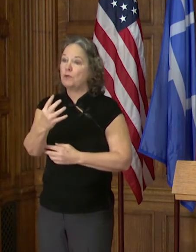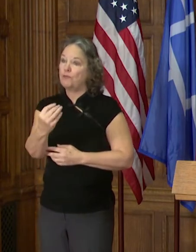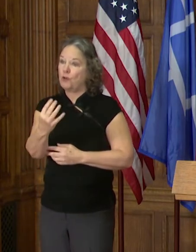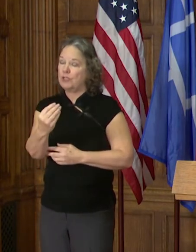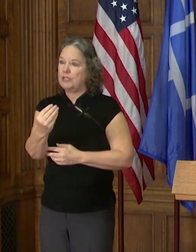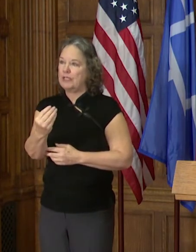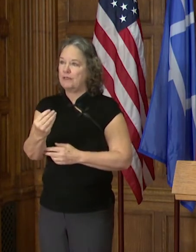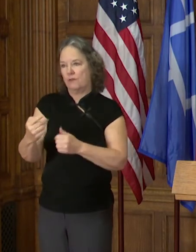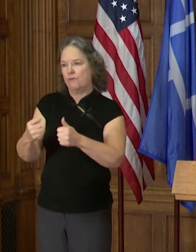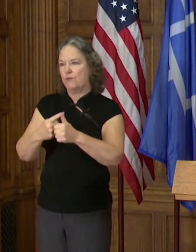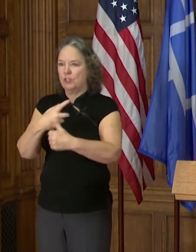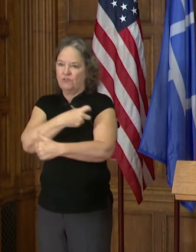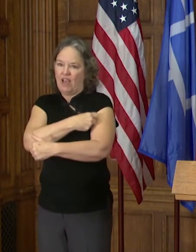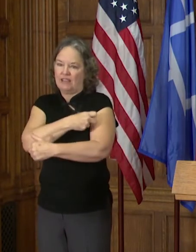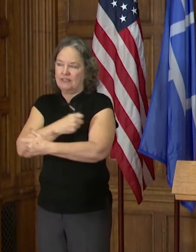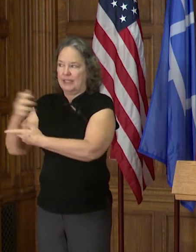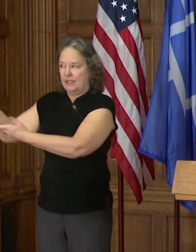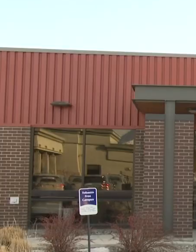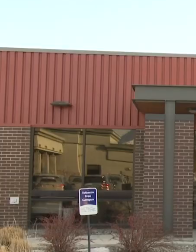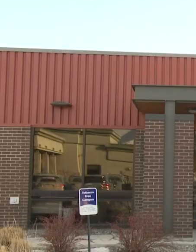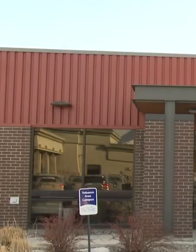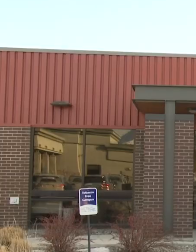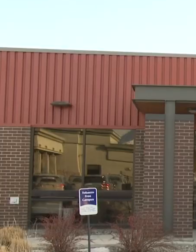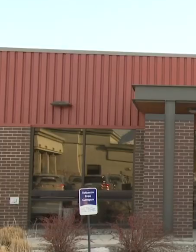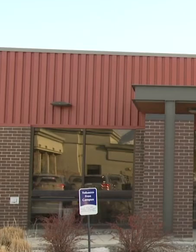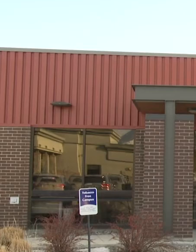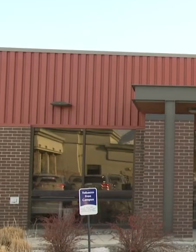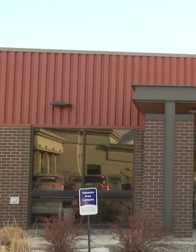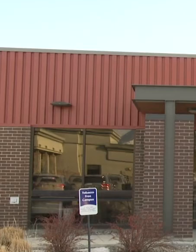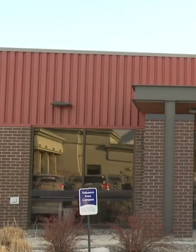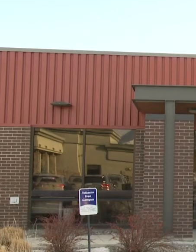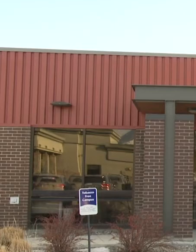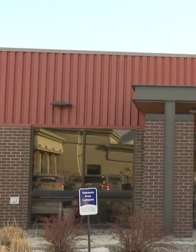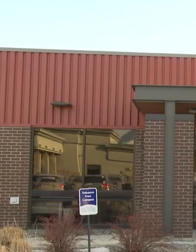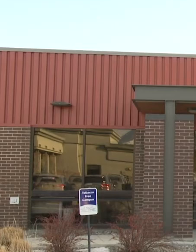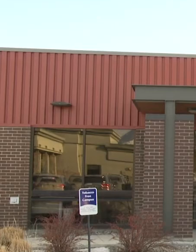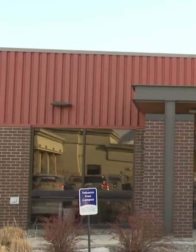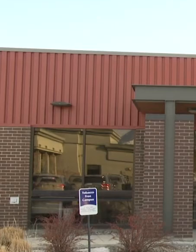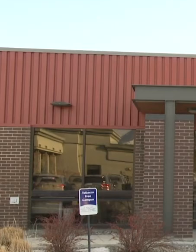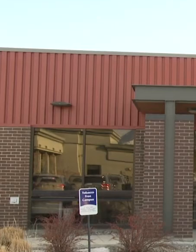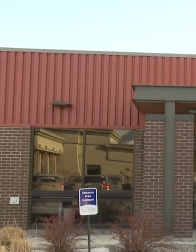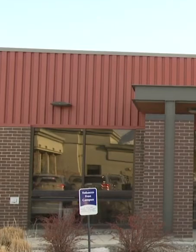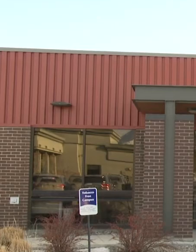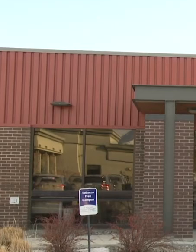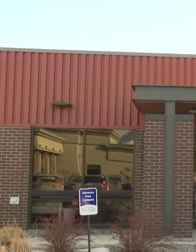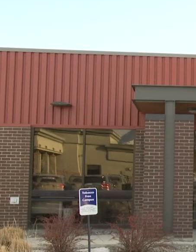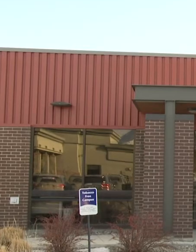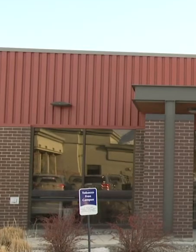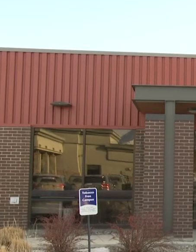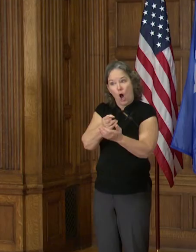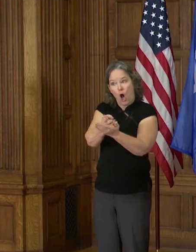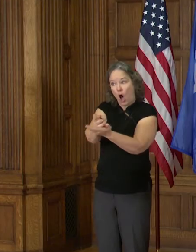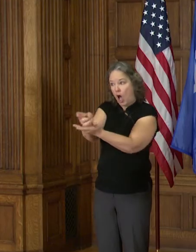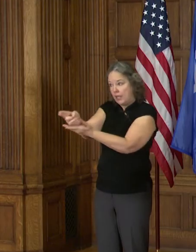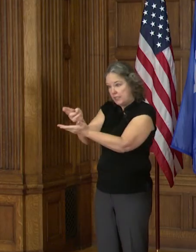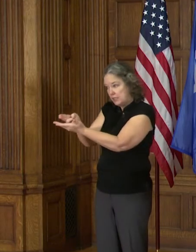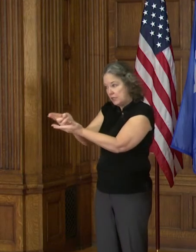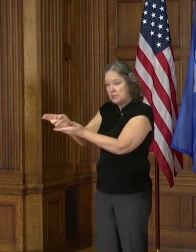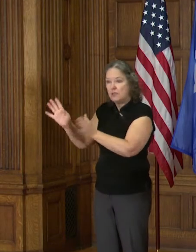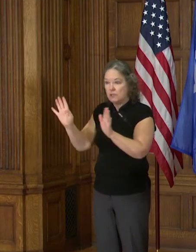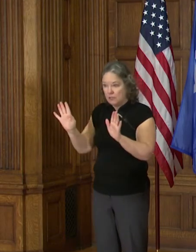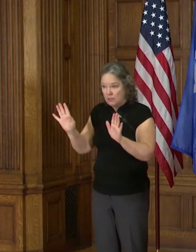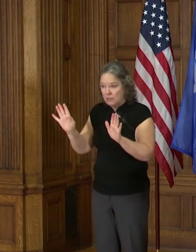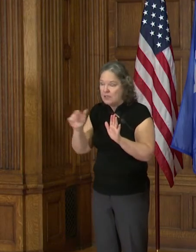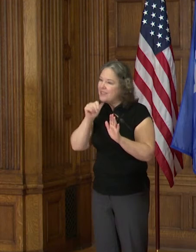said those who are now eligible to receive the vaccine should contact their local public health departments to find out what they will need to do. That does not